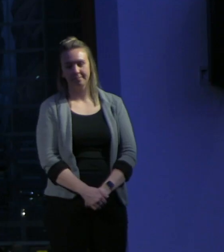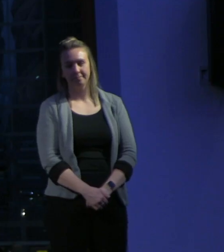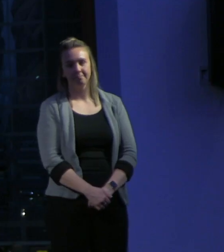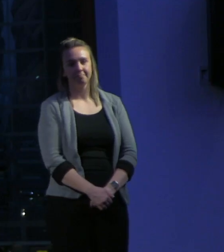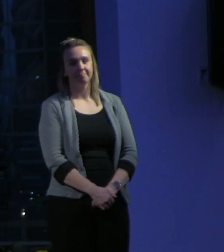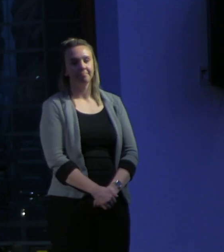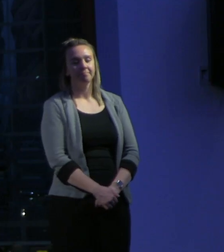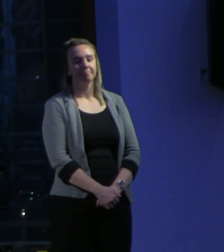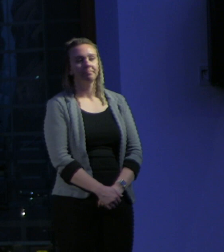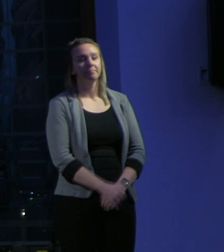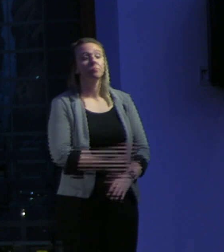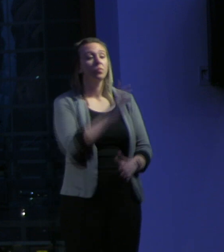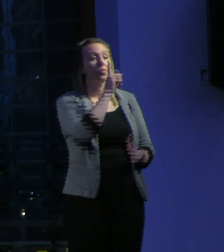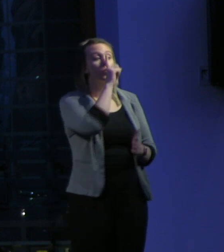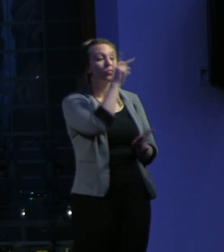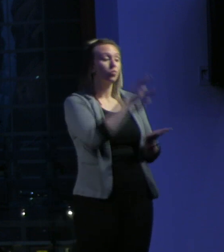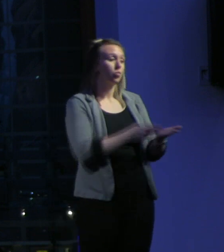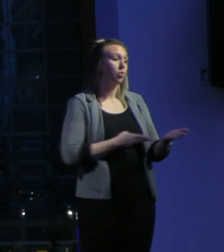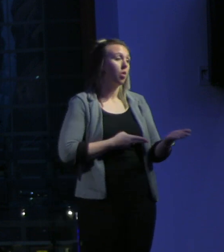Authentic,